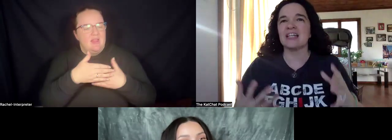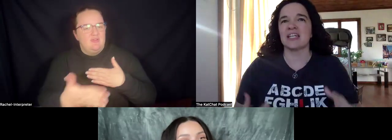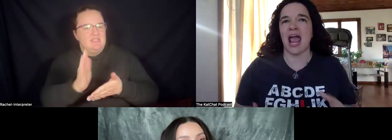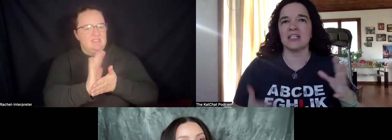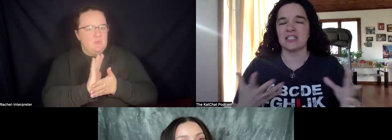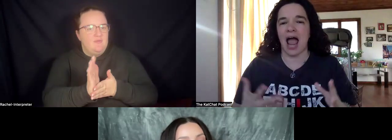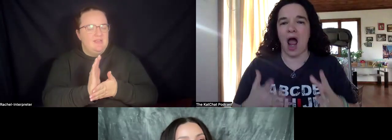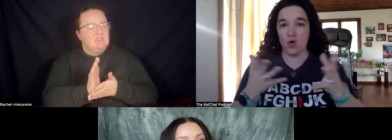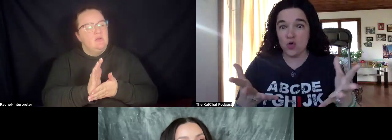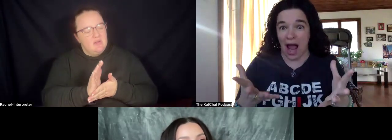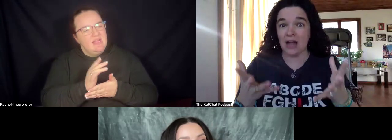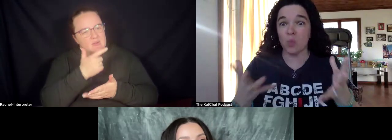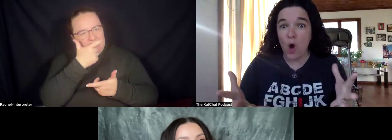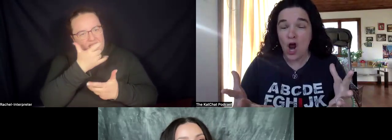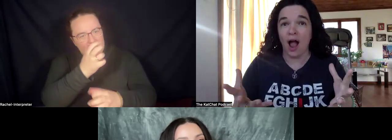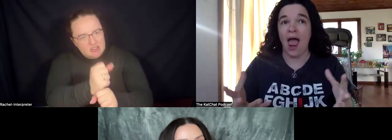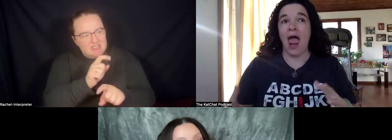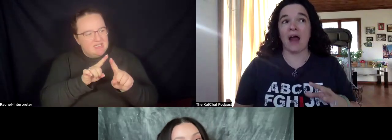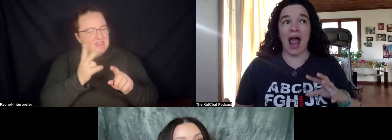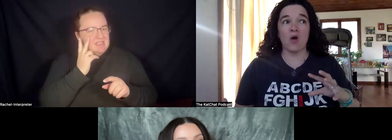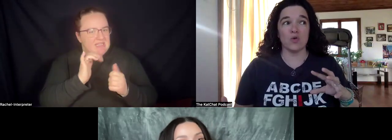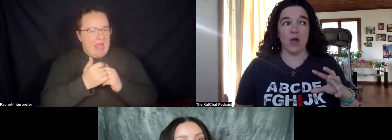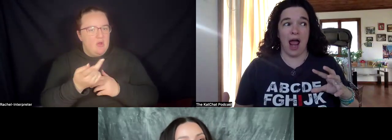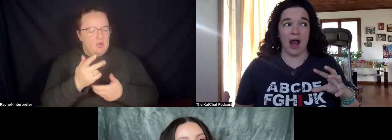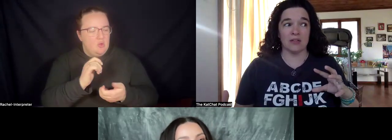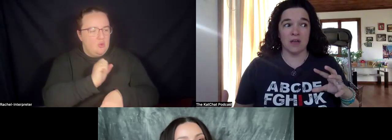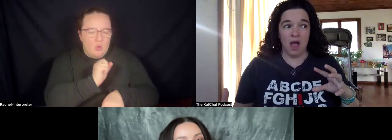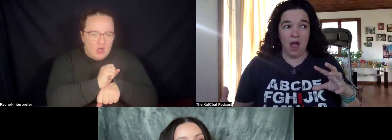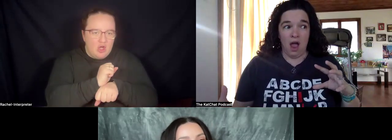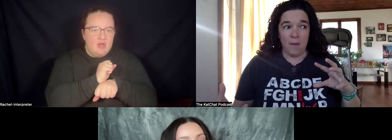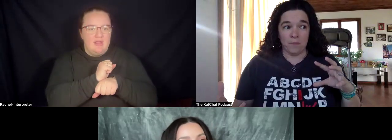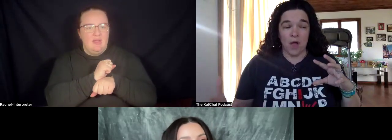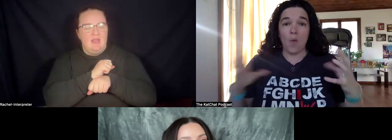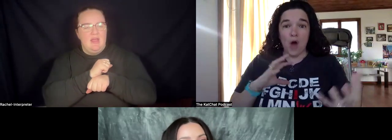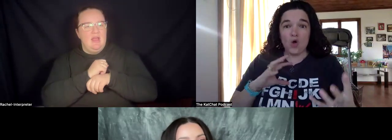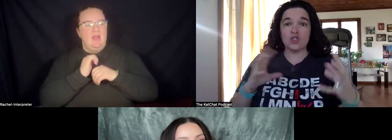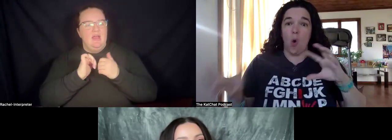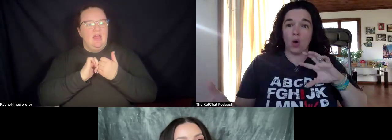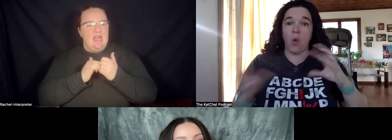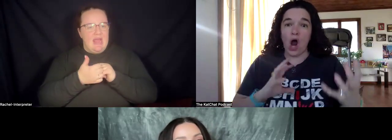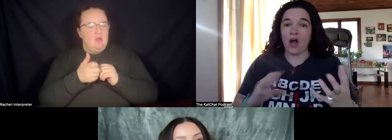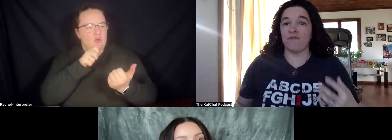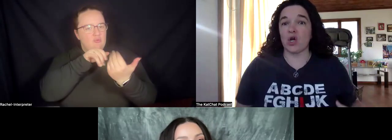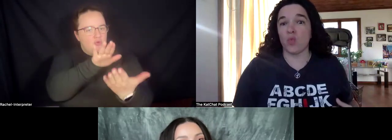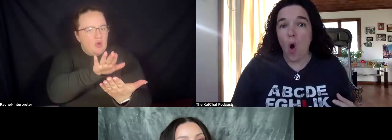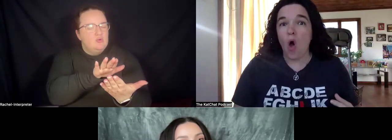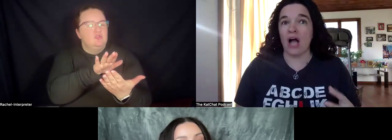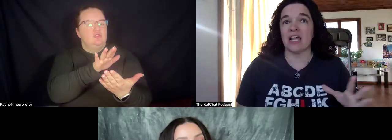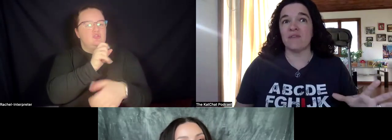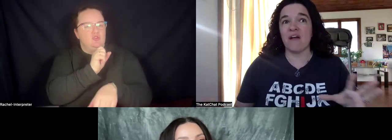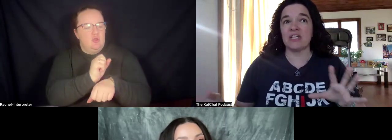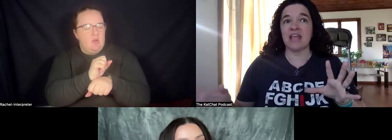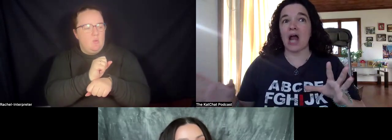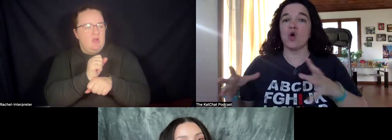was fascinated to see how you guys work and how you guys approach or work for your